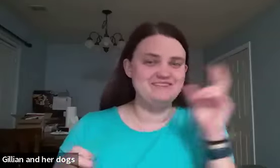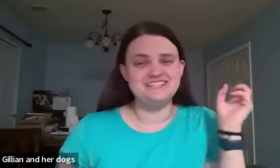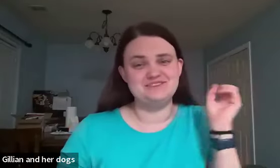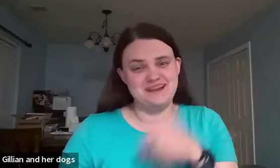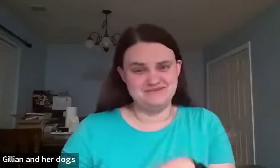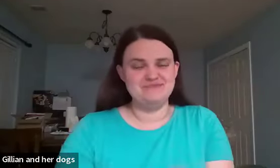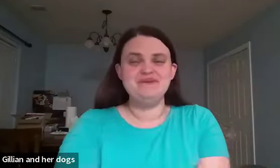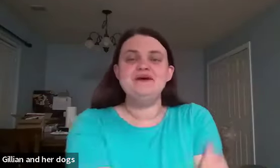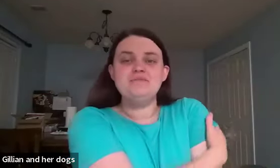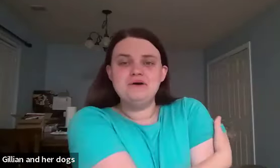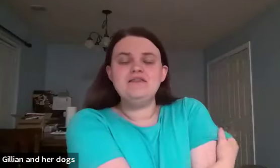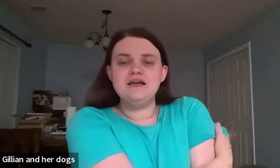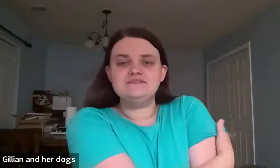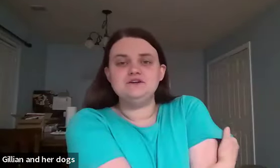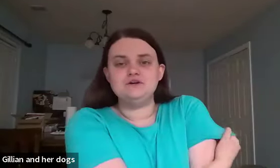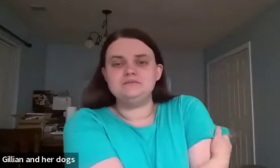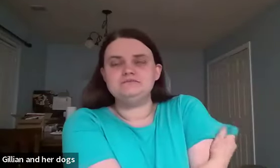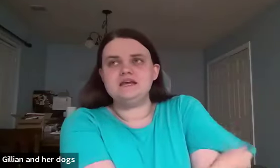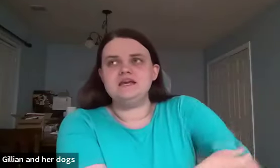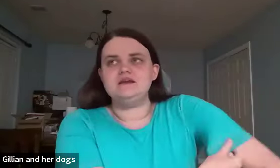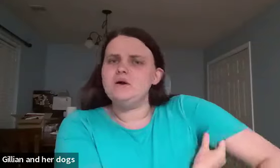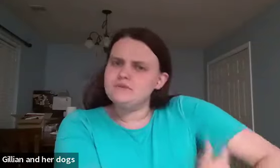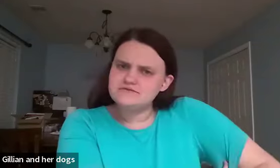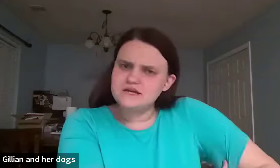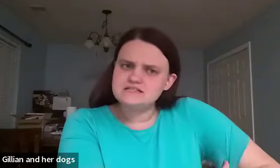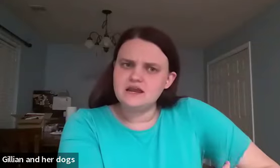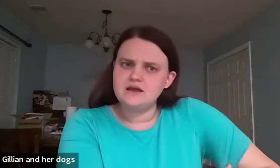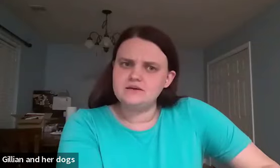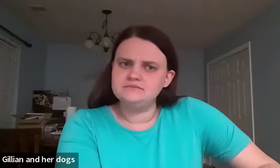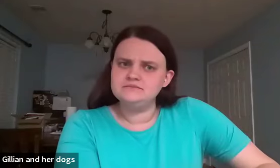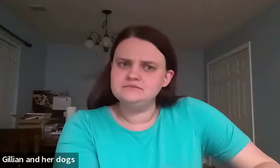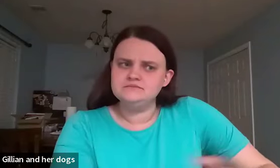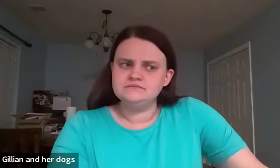I know is such a random one. But like if you're saying, what was the phrase? Like I'm